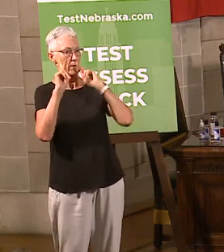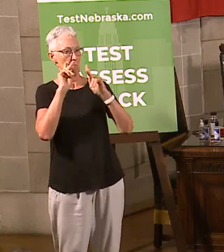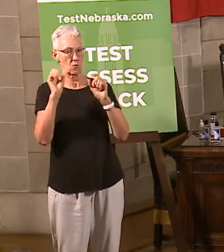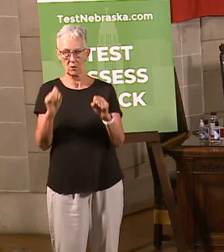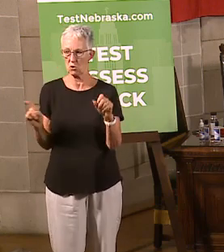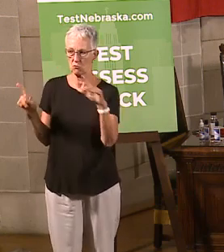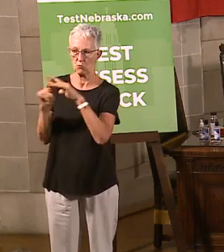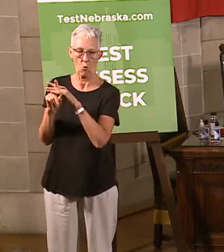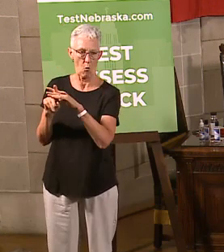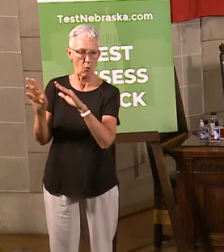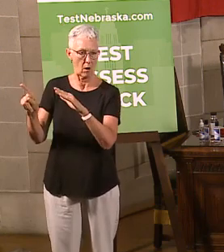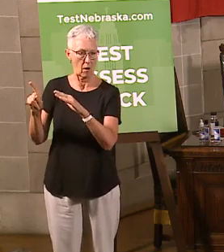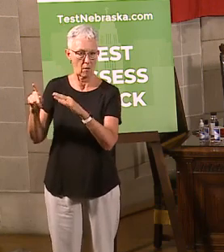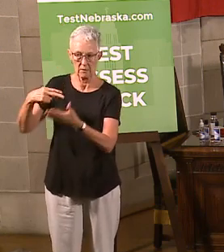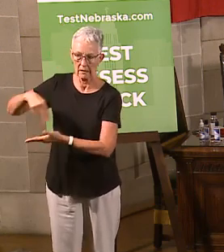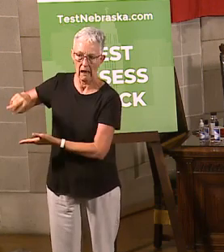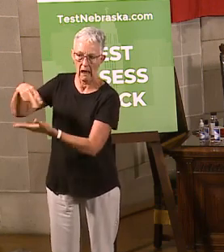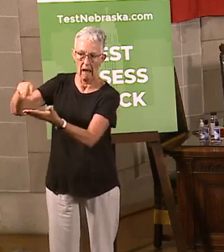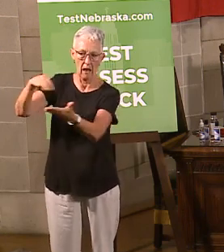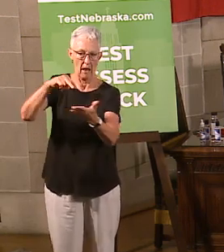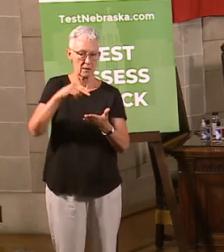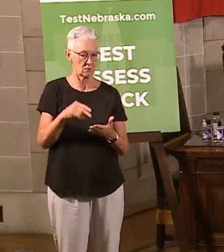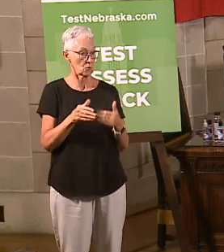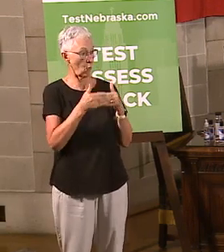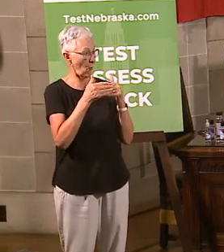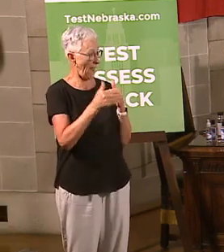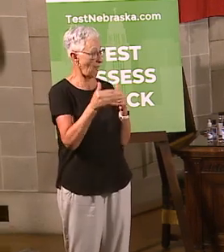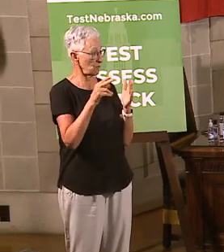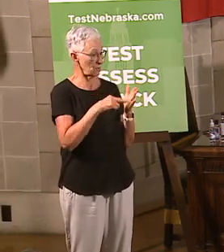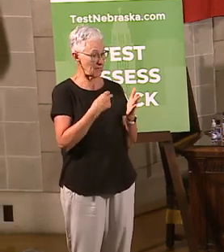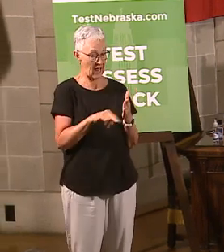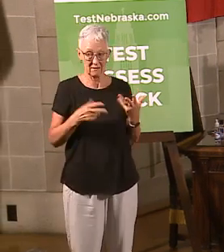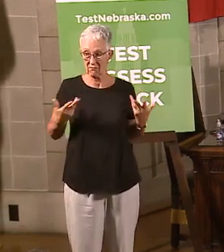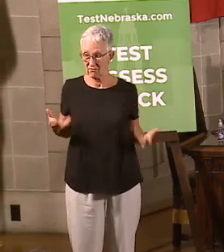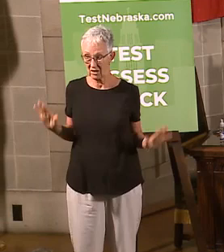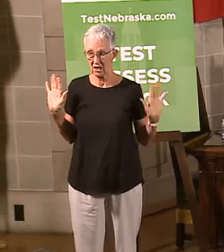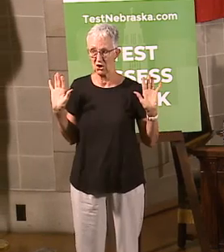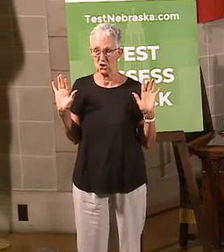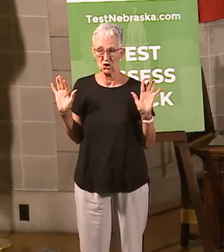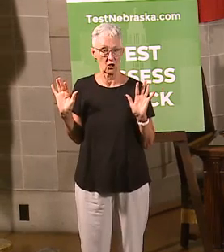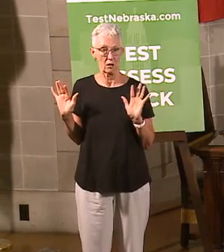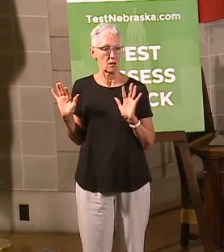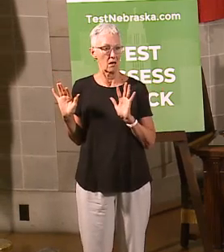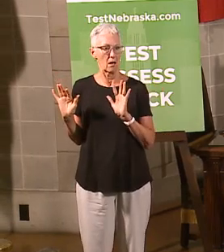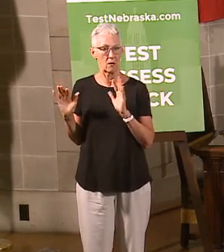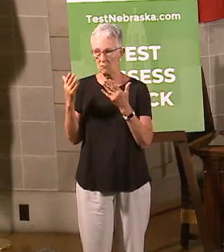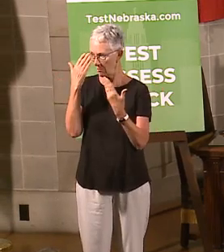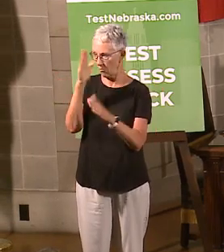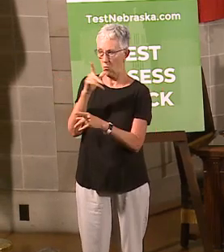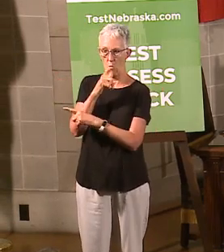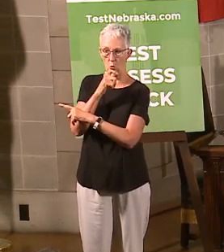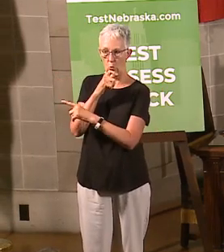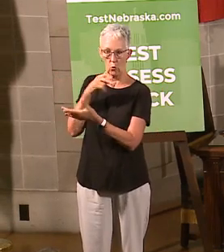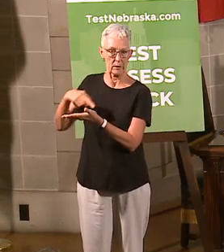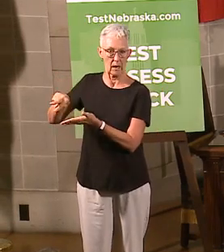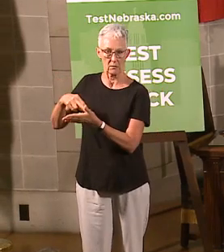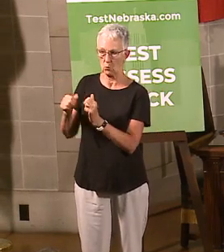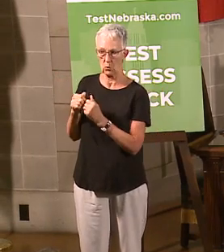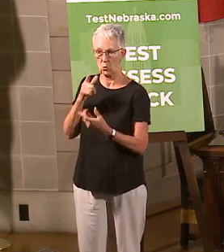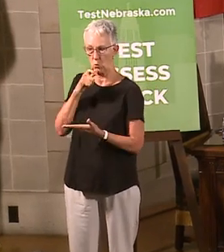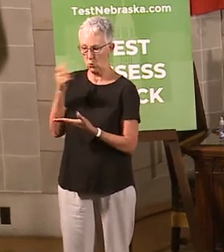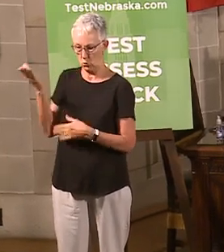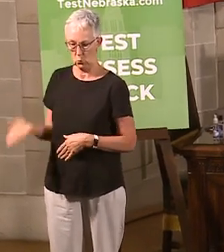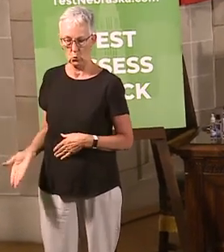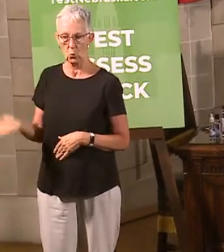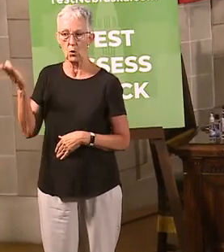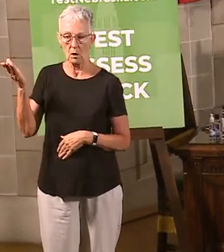that are not easily traceable afterwards. So at a wedding, we expect that contact tracers, should there be somebody who tests positive, will be